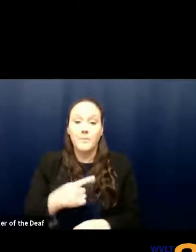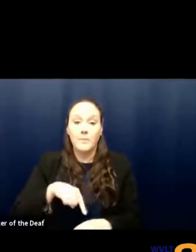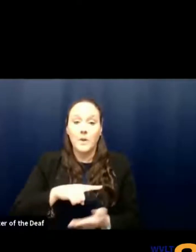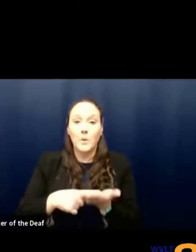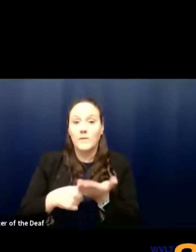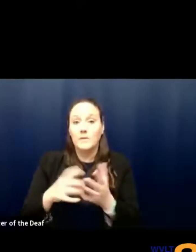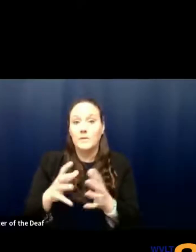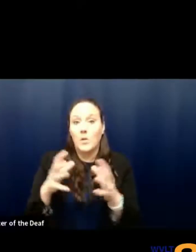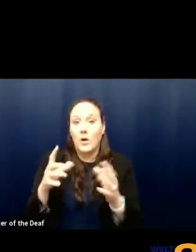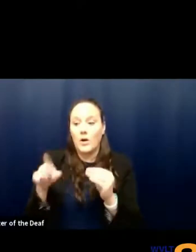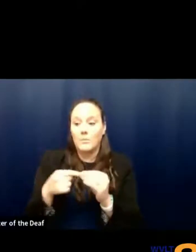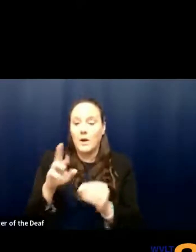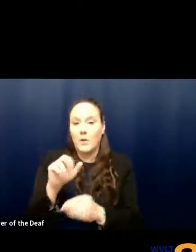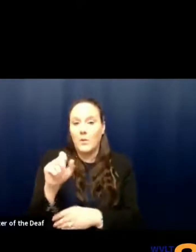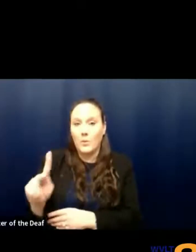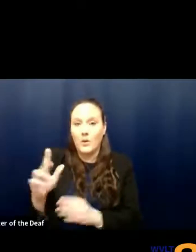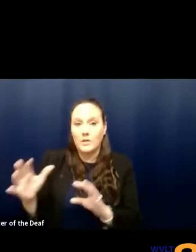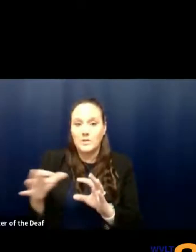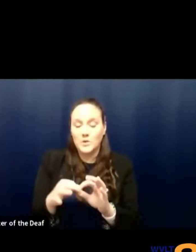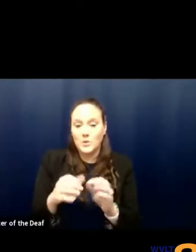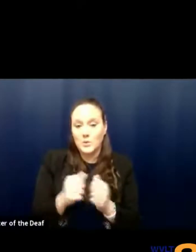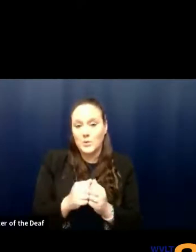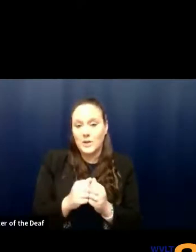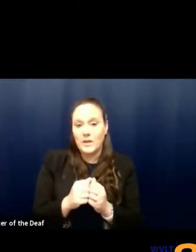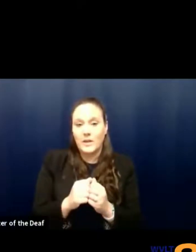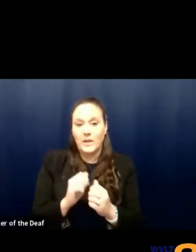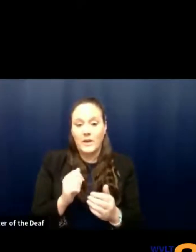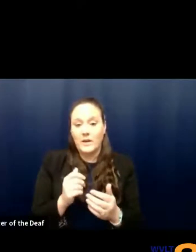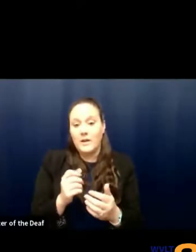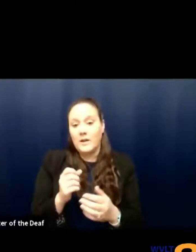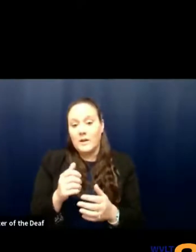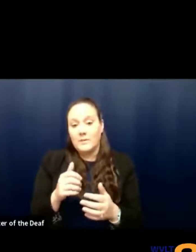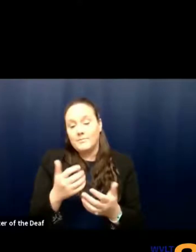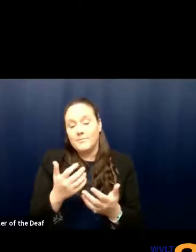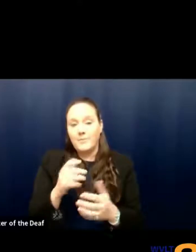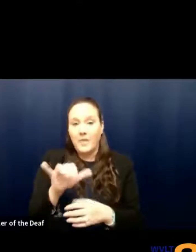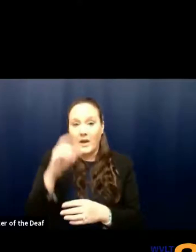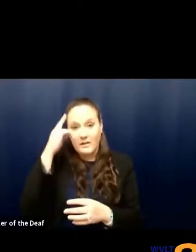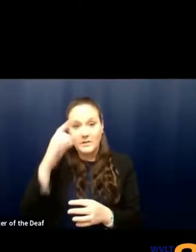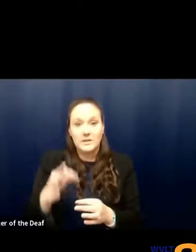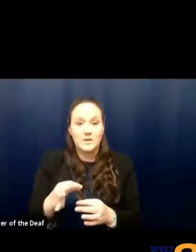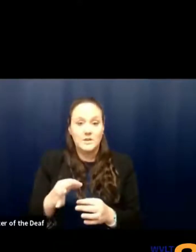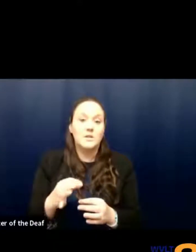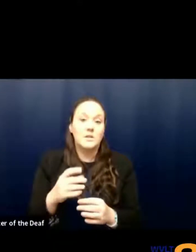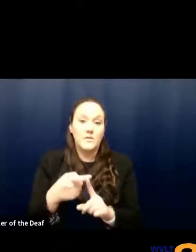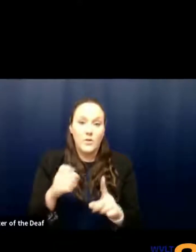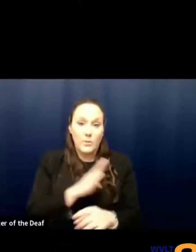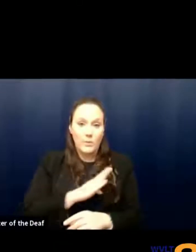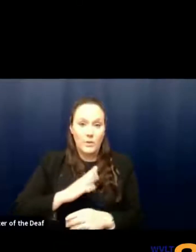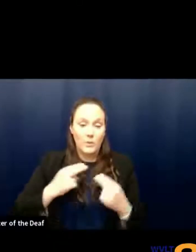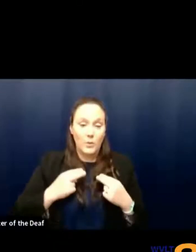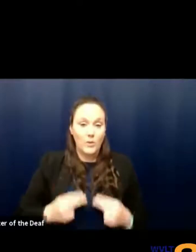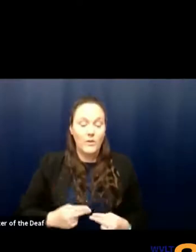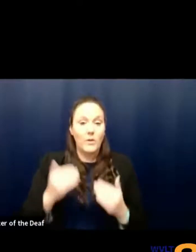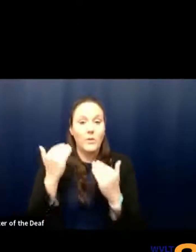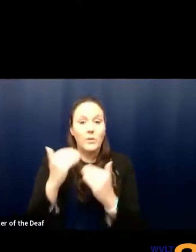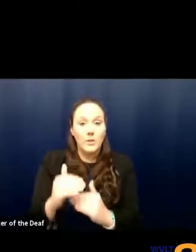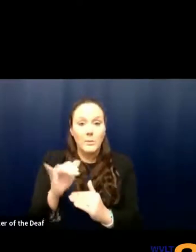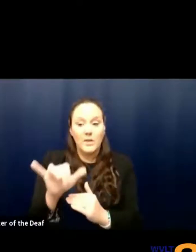the risk is associated with or behind the decision that was made by the Board of Health to limit those